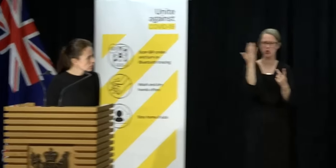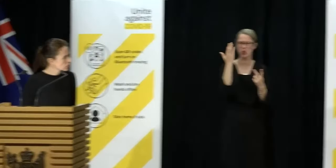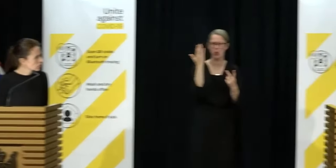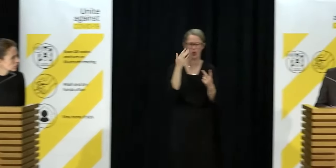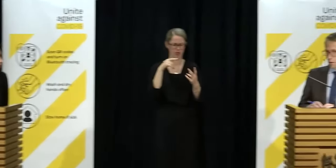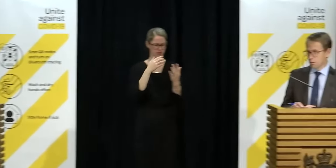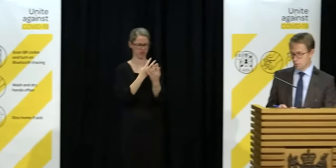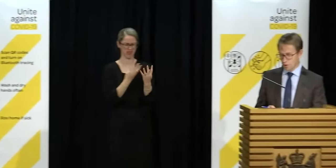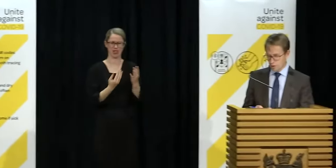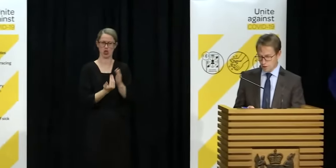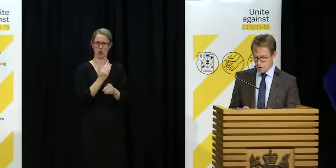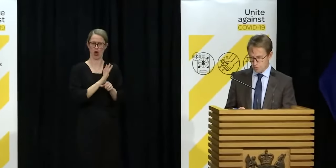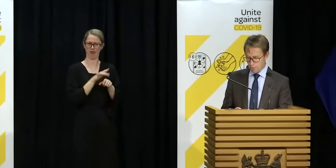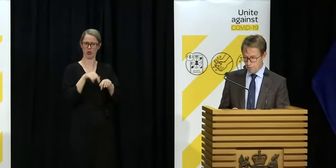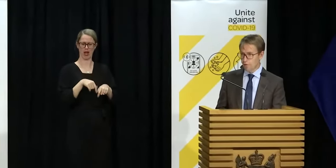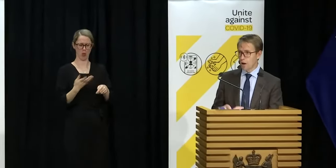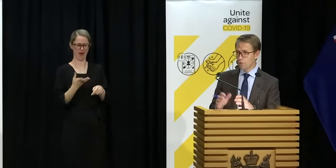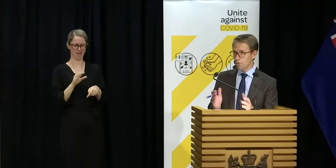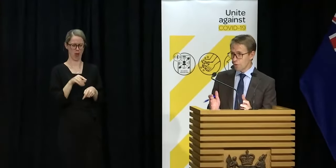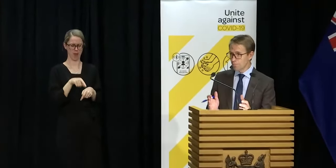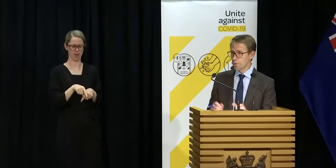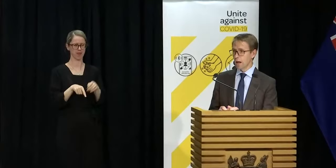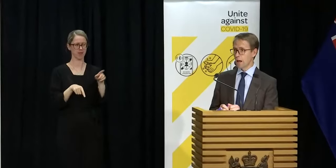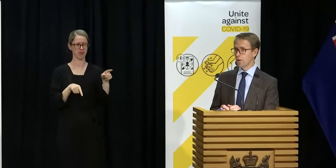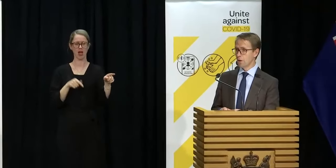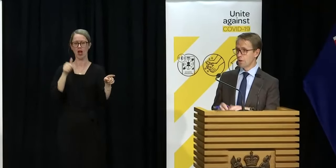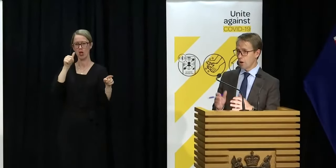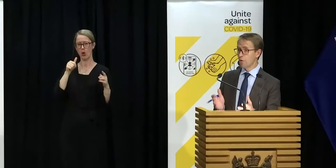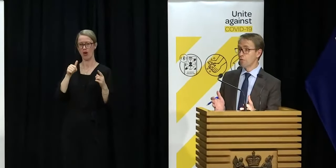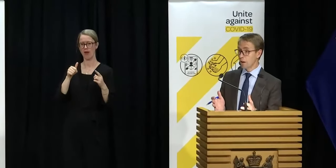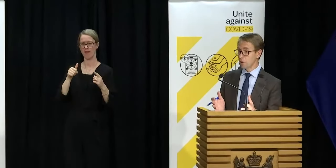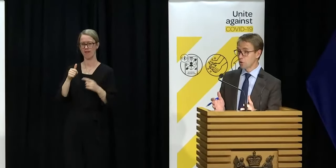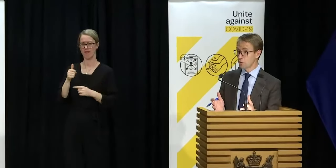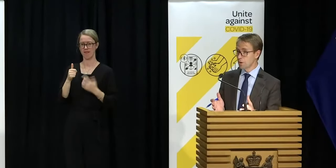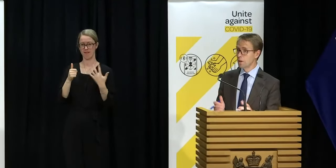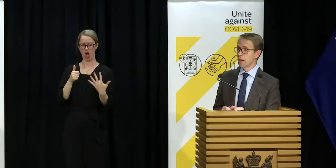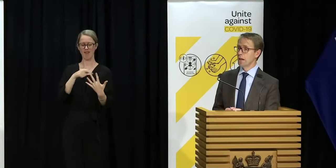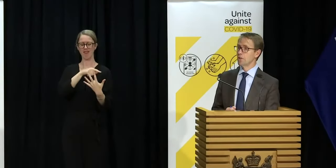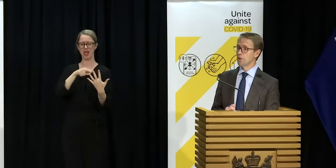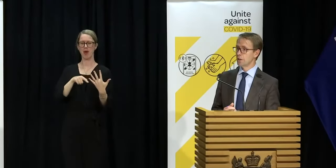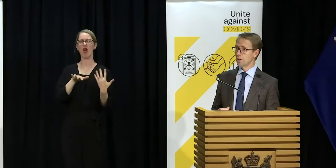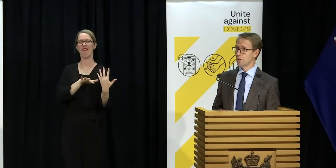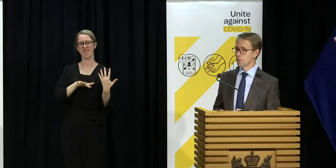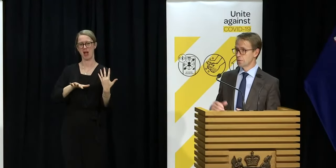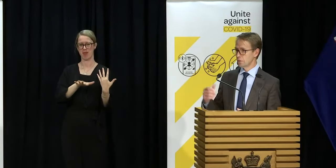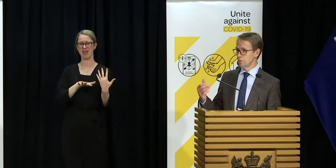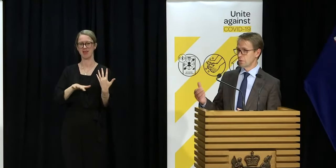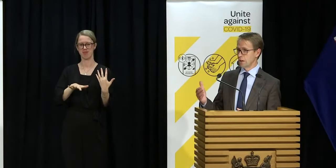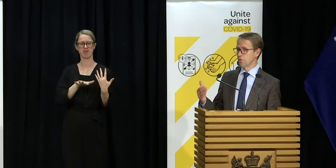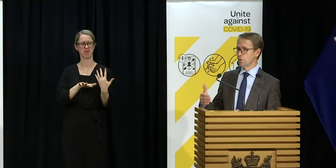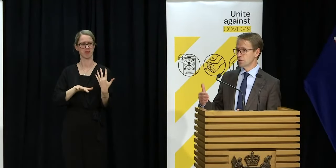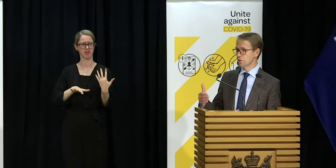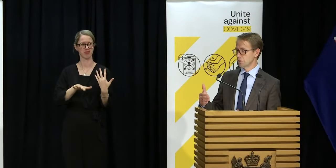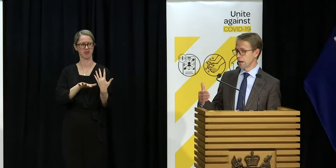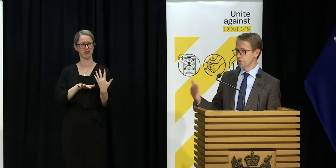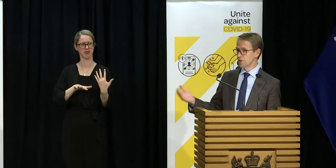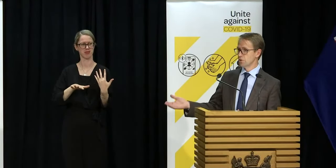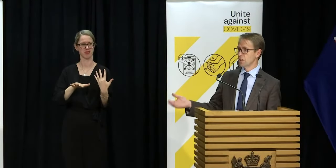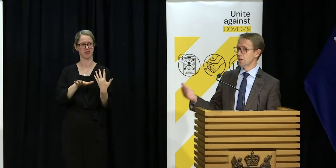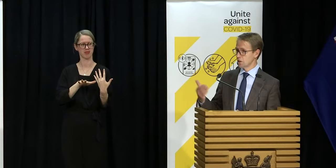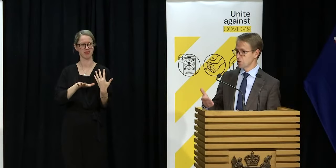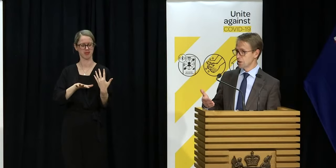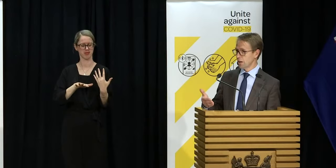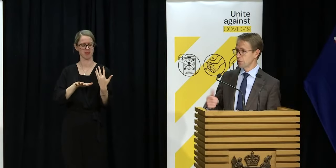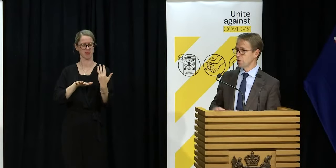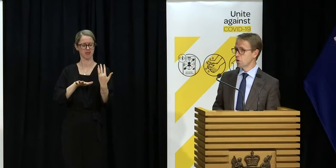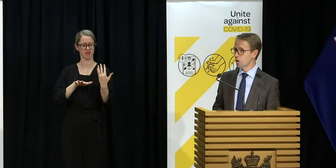do know that 5 of them are a family group, and that at first glance there